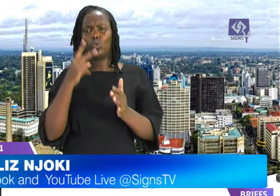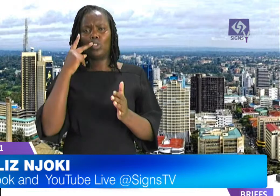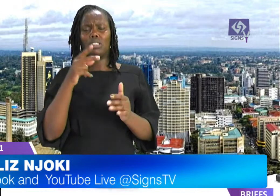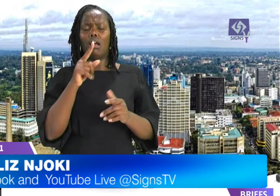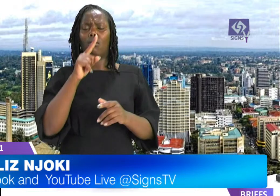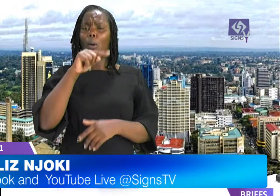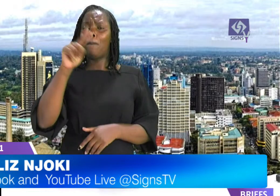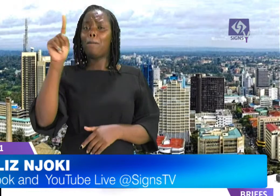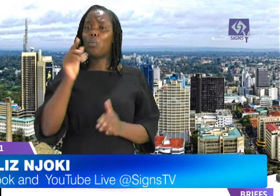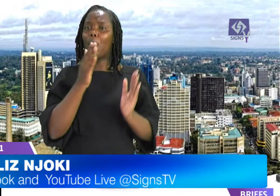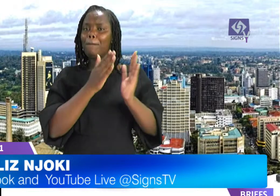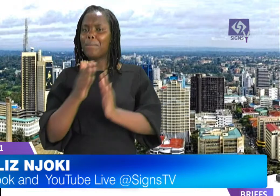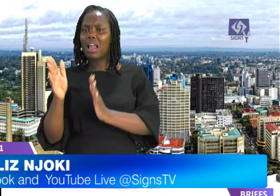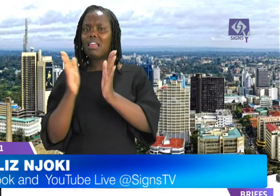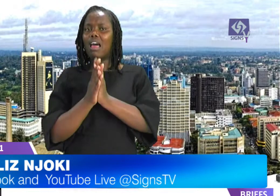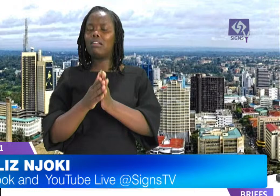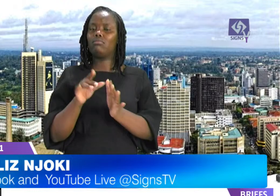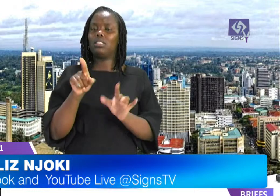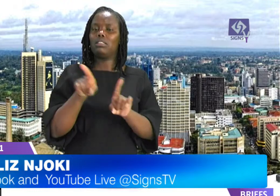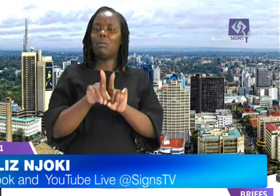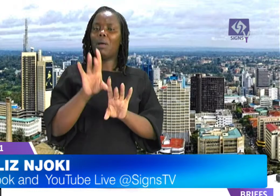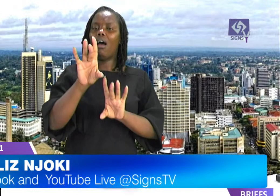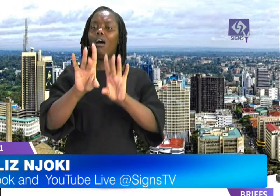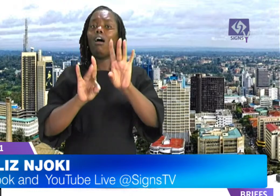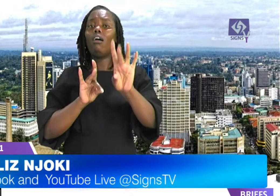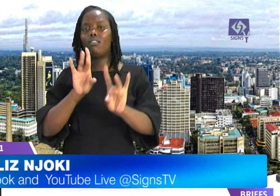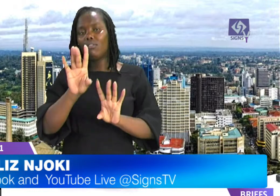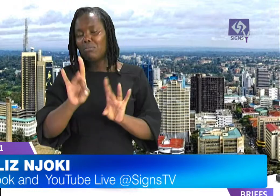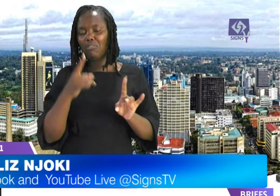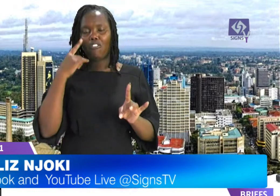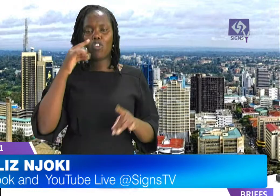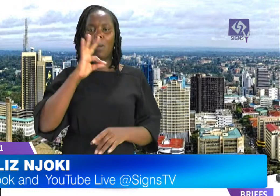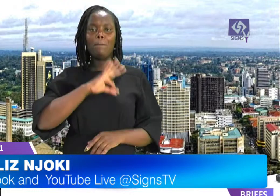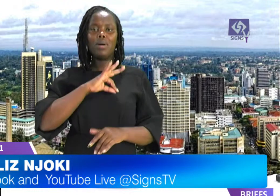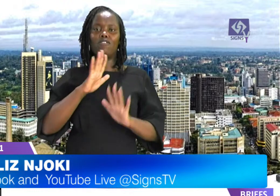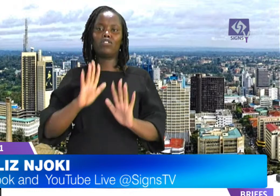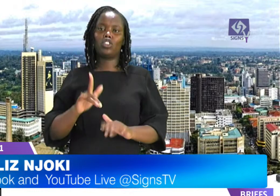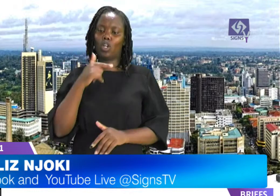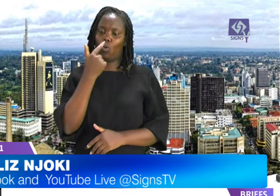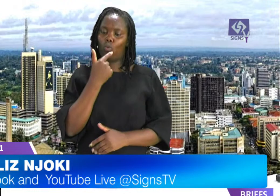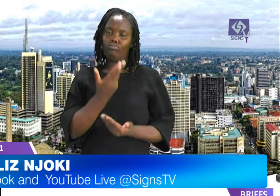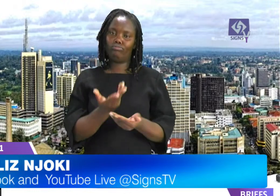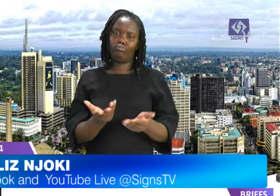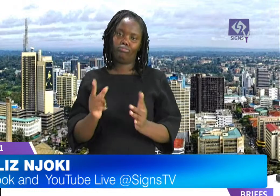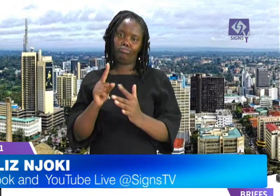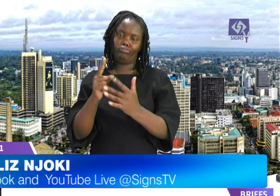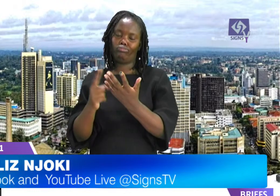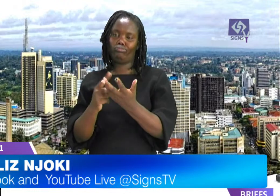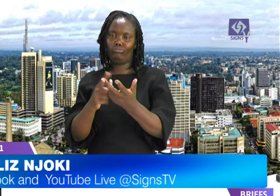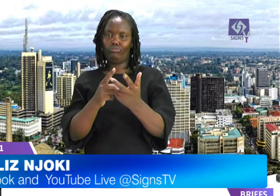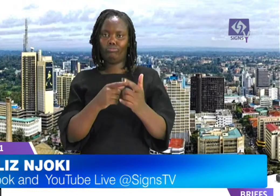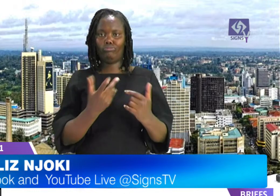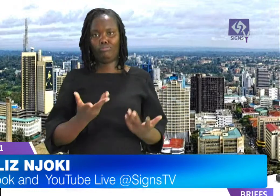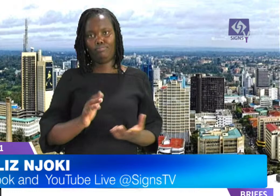money, and all that was required was proper planning and identification of